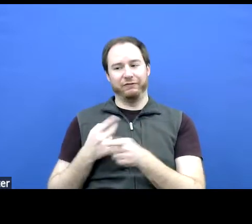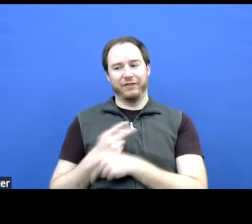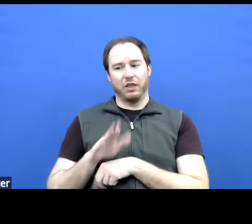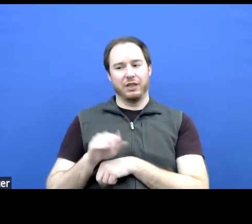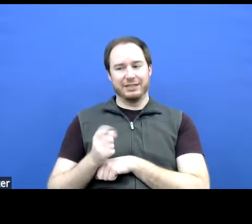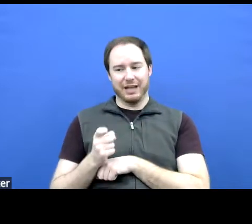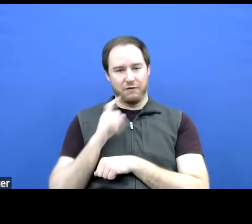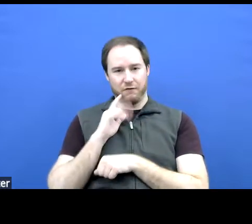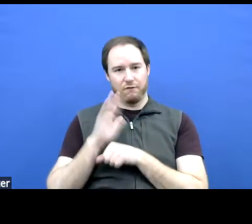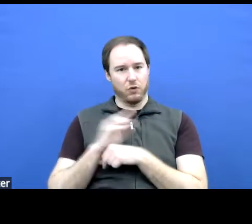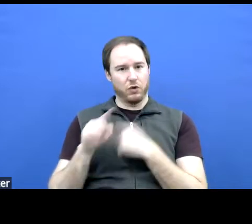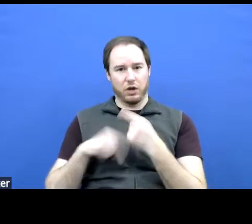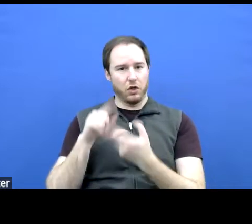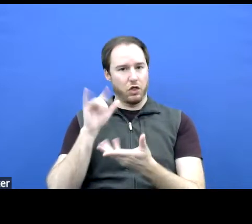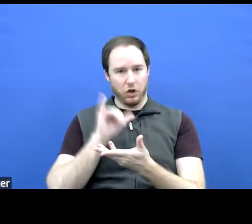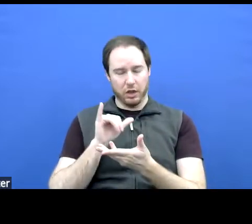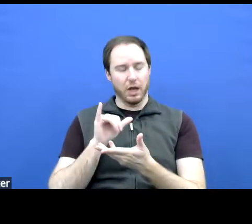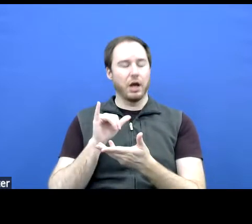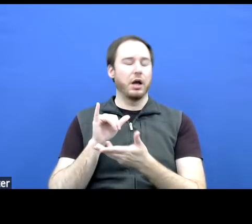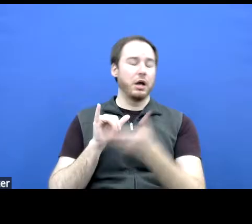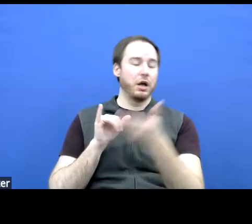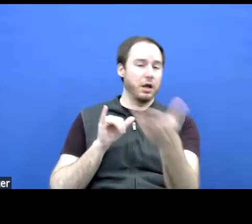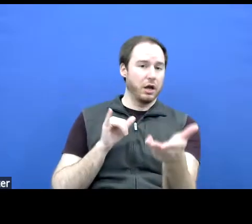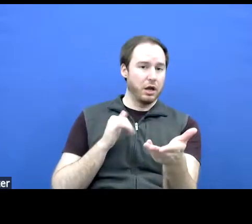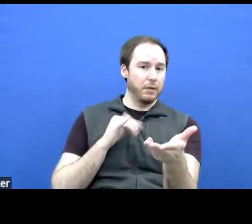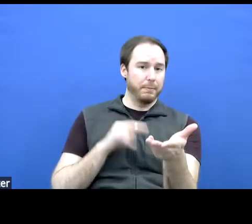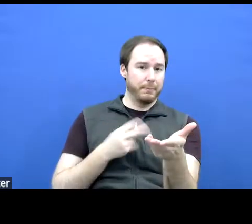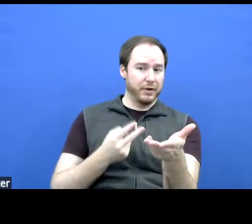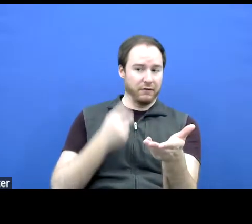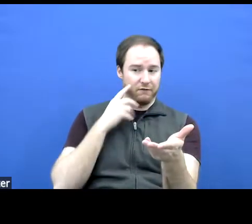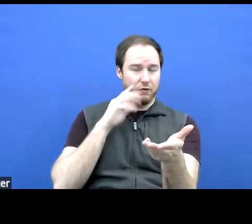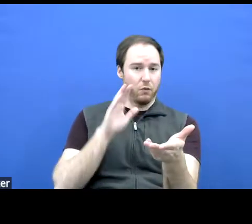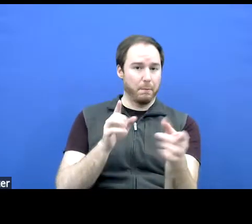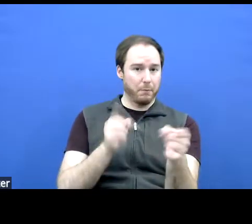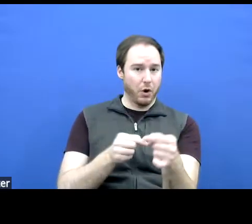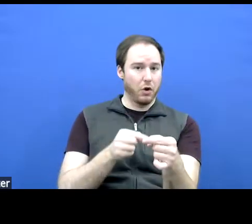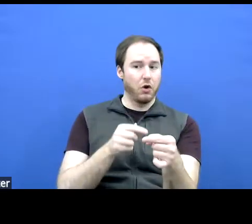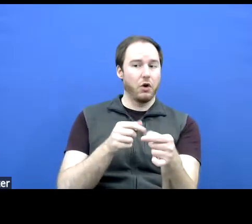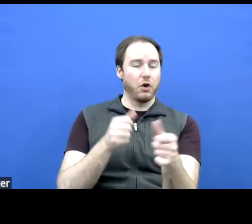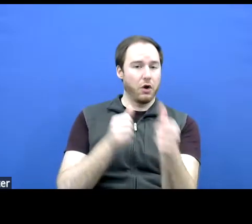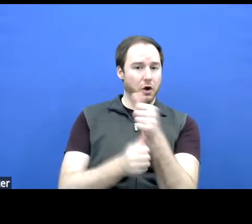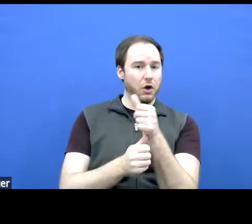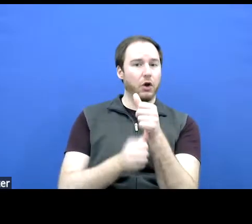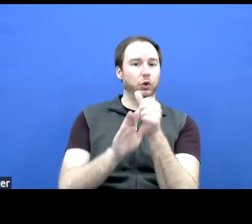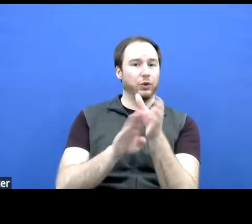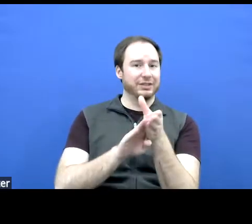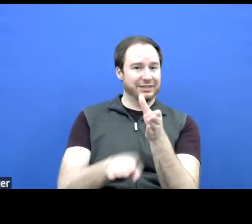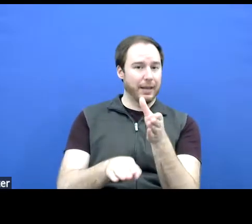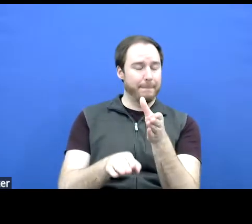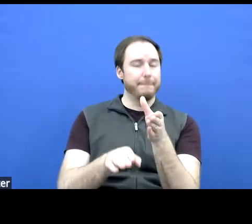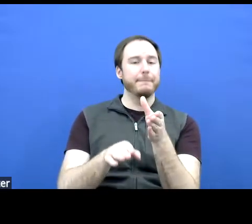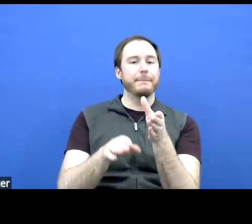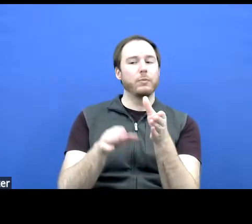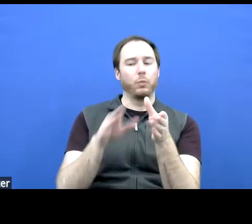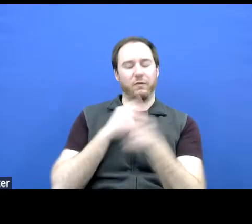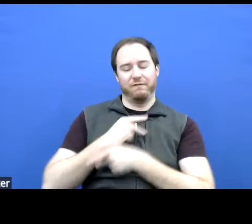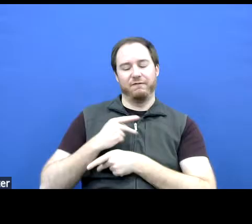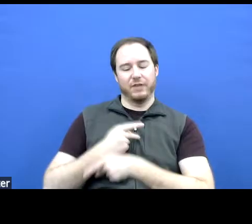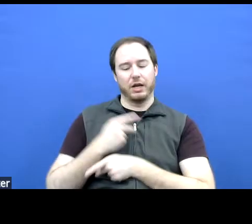for the whole year. And then what we will likely do is for the parcels that are going to be going to exempt, we'll